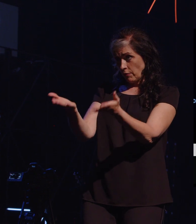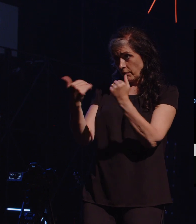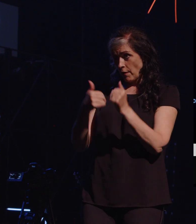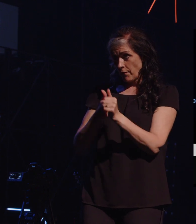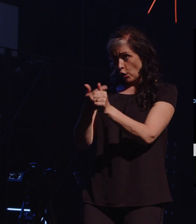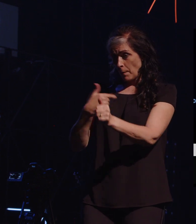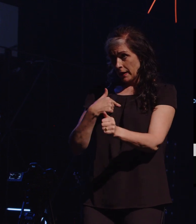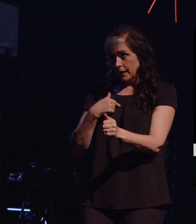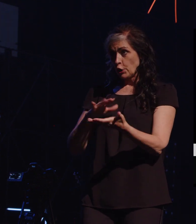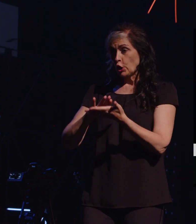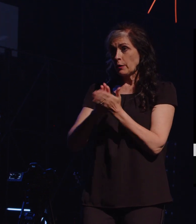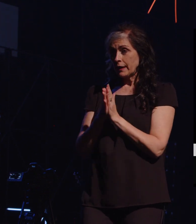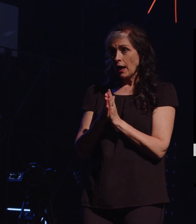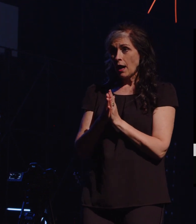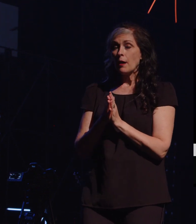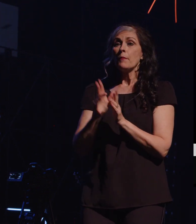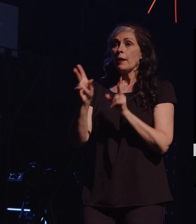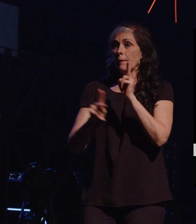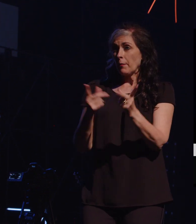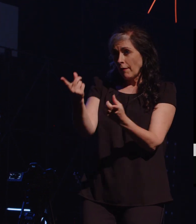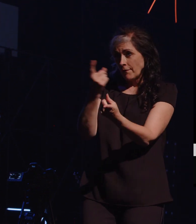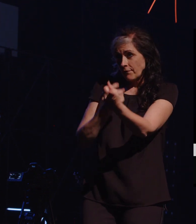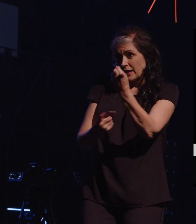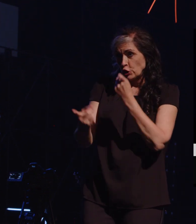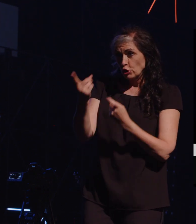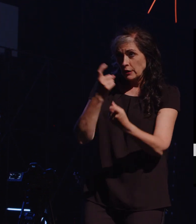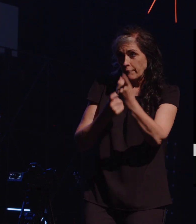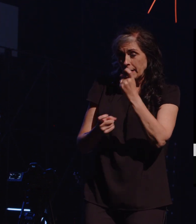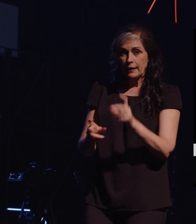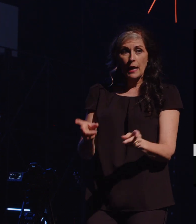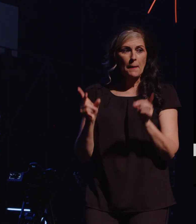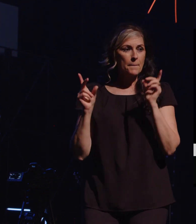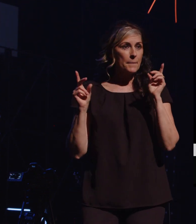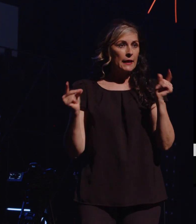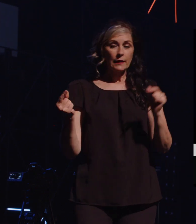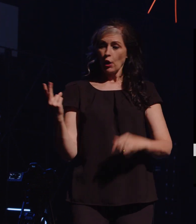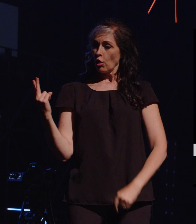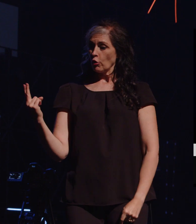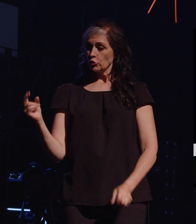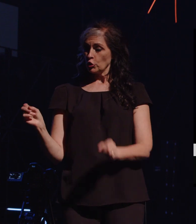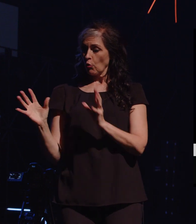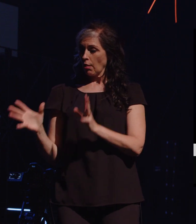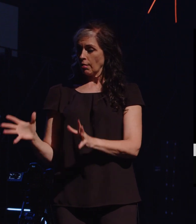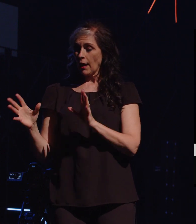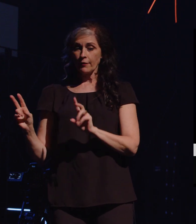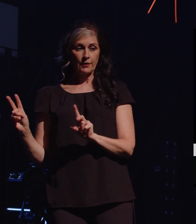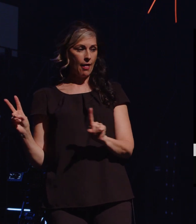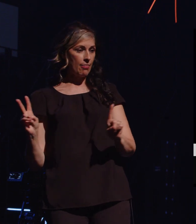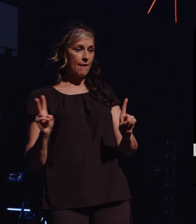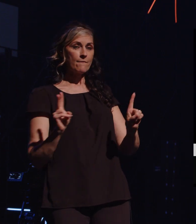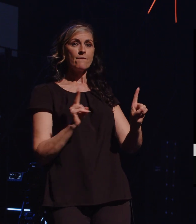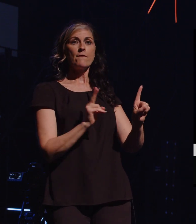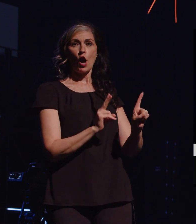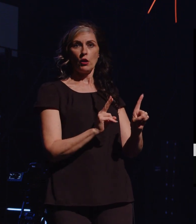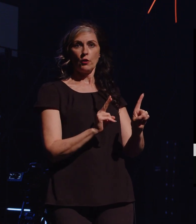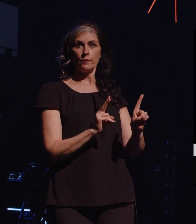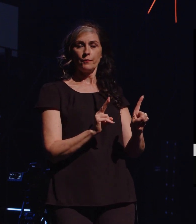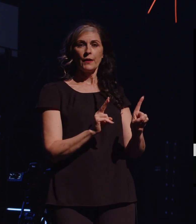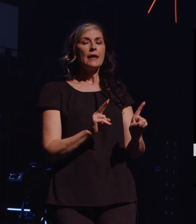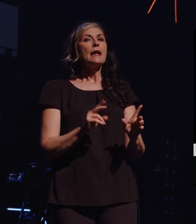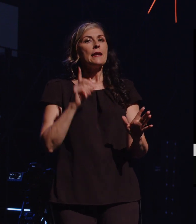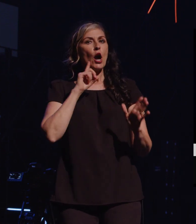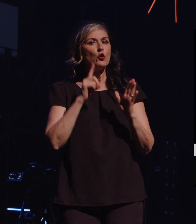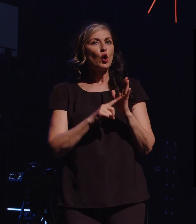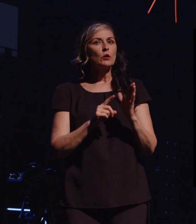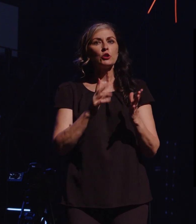fishers of men. And immediately they left their nets and followed him. Now notice that Jesus doesn't start recruiting